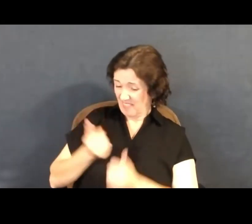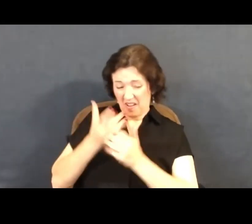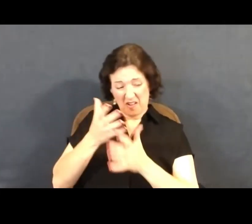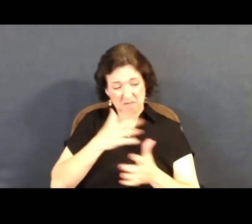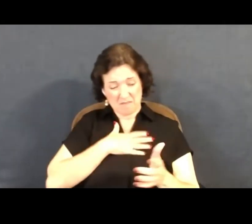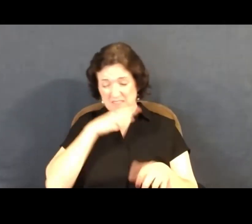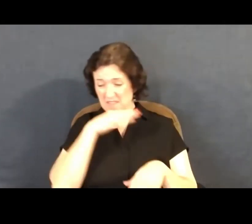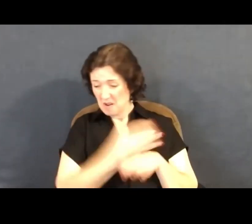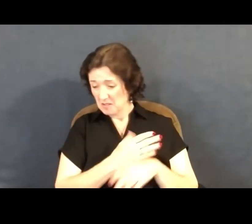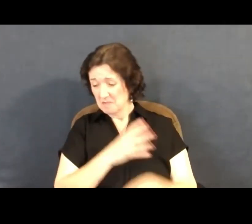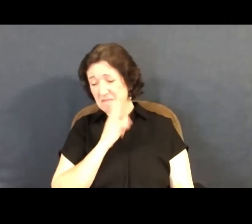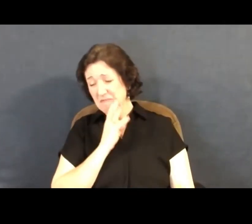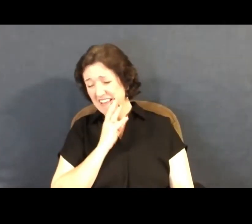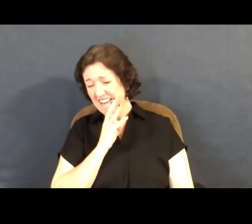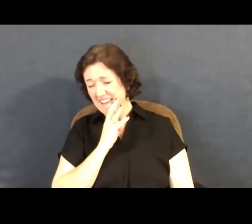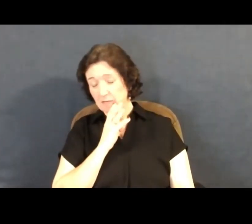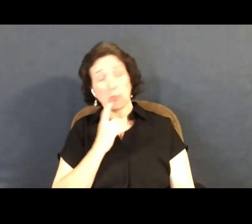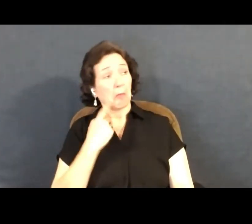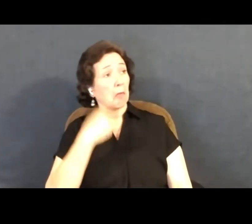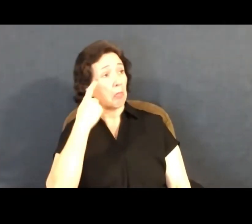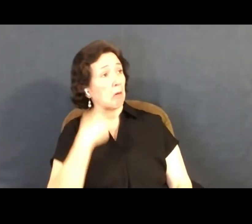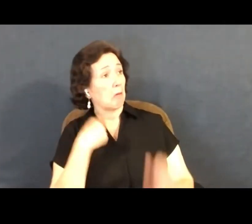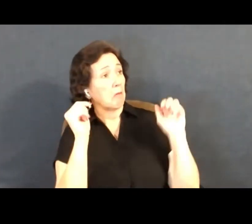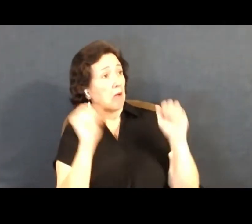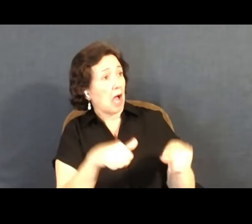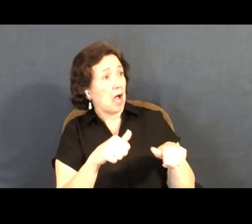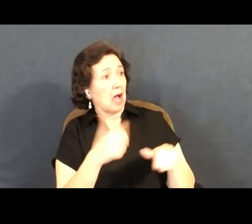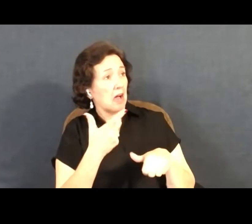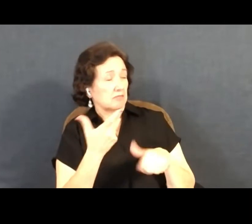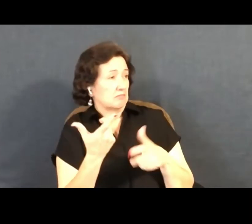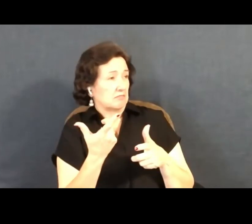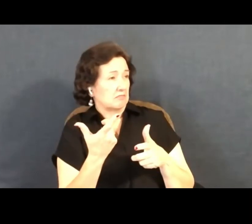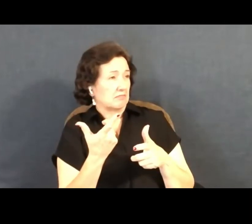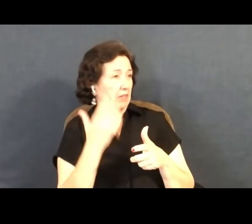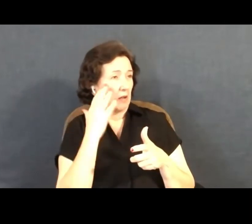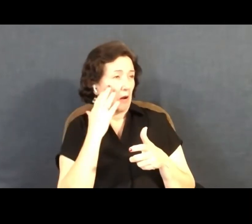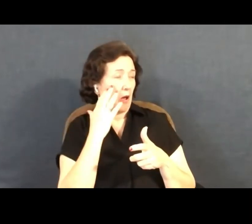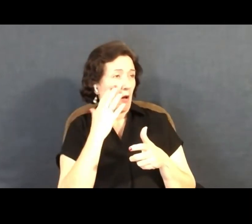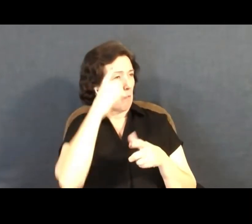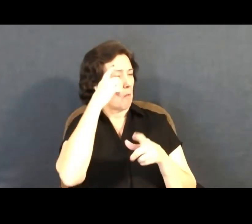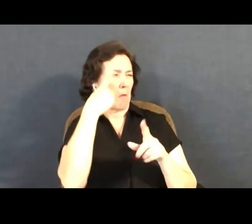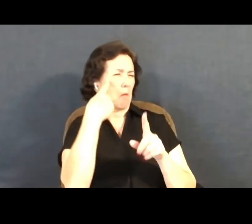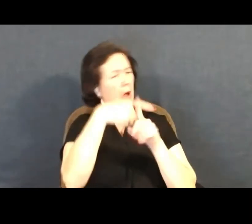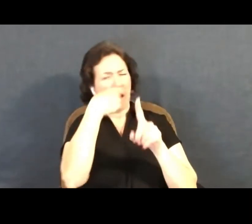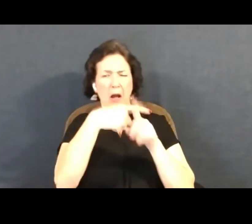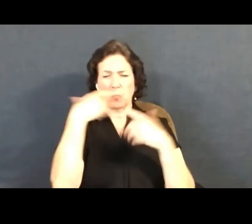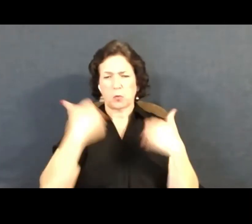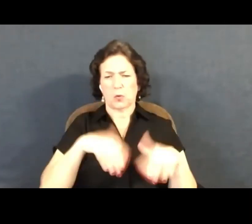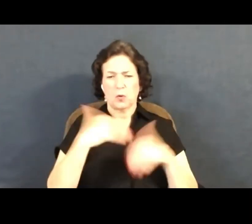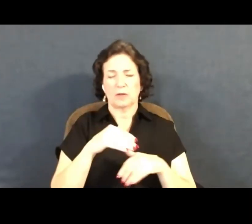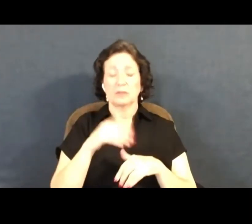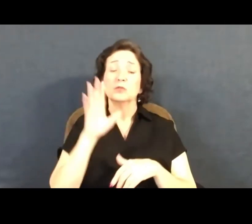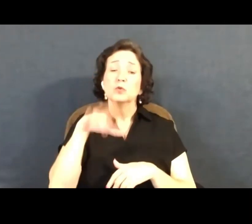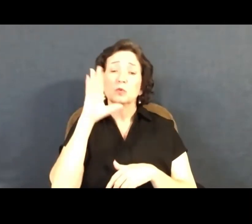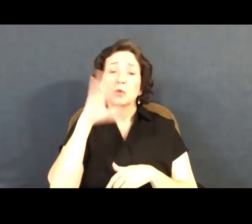speak?" "I think I can," said Darius, "for there's nothing so optimistic as youth. There is a Jewish saying, it's